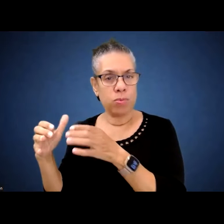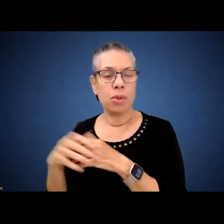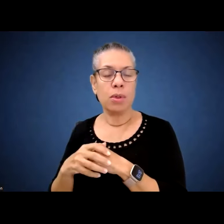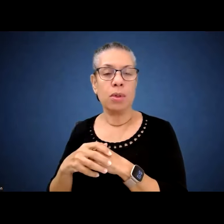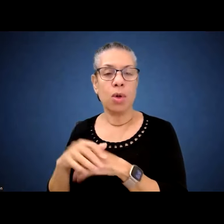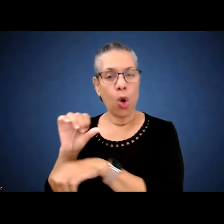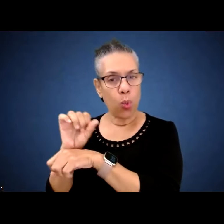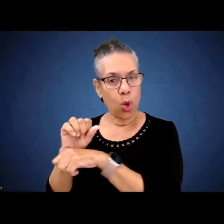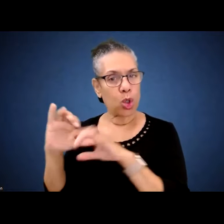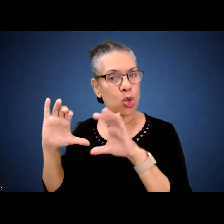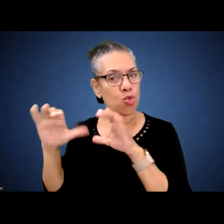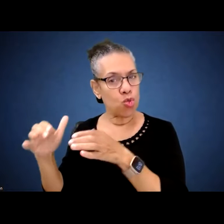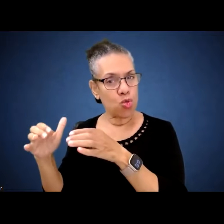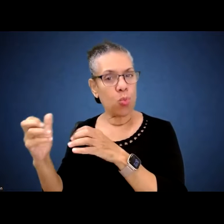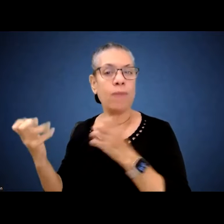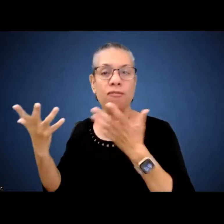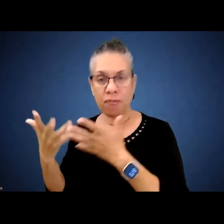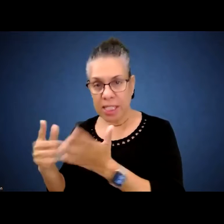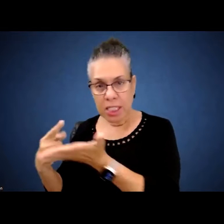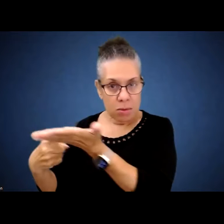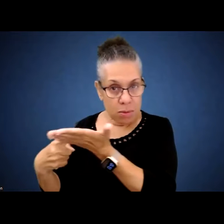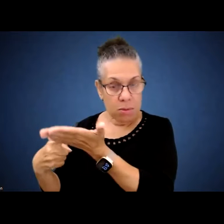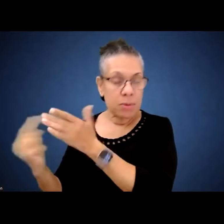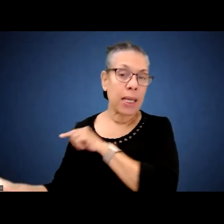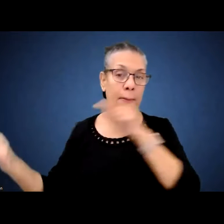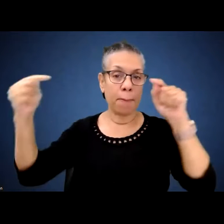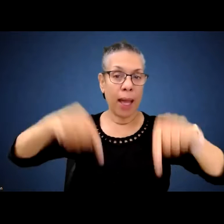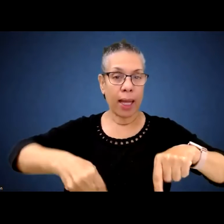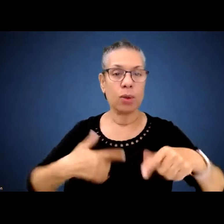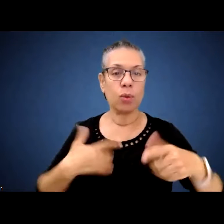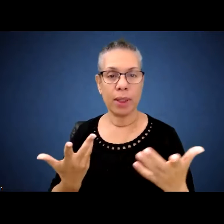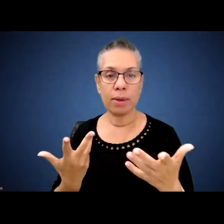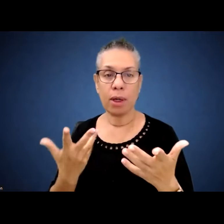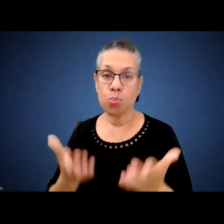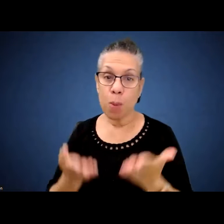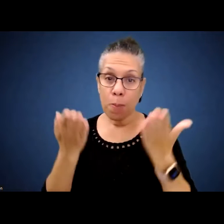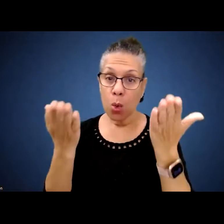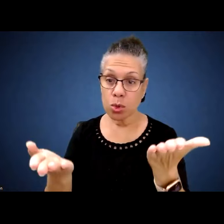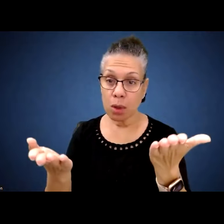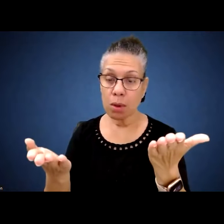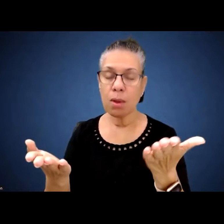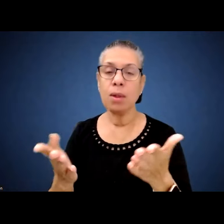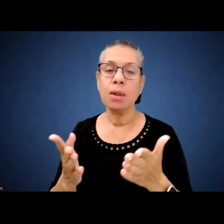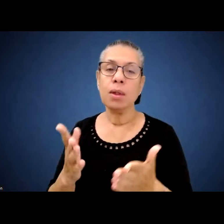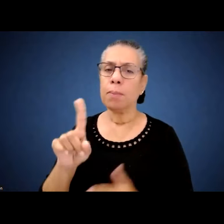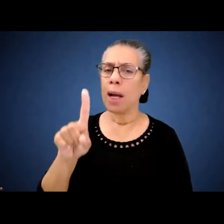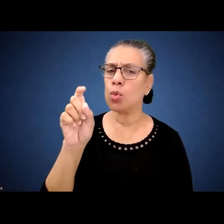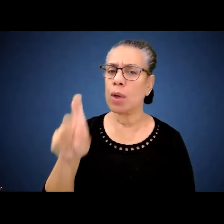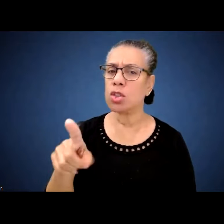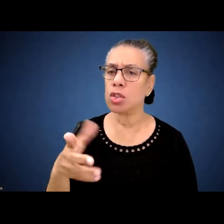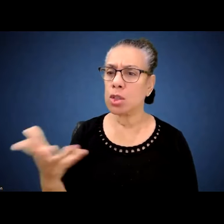those working groups would need to come back with some type of concrete proposals. The question is,